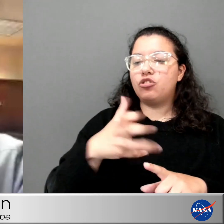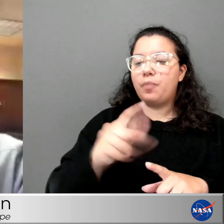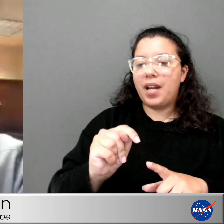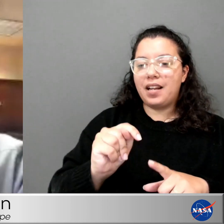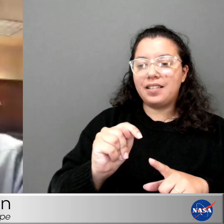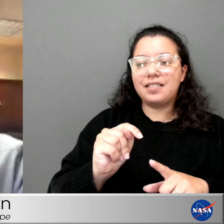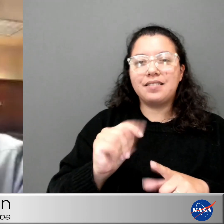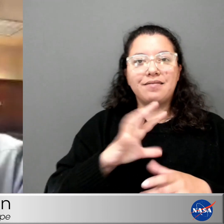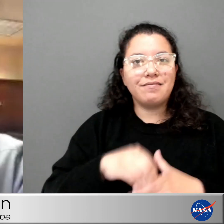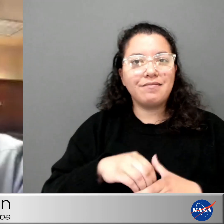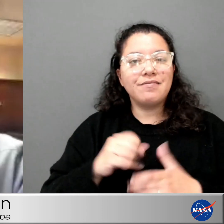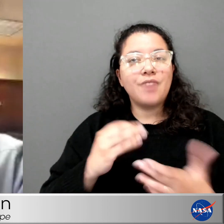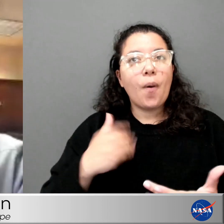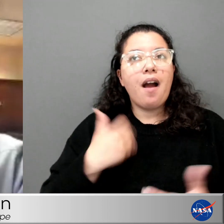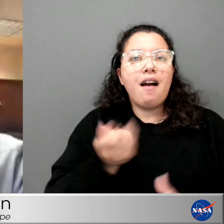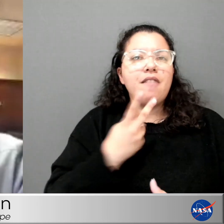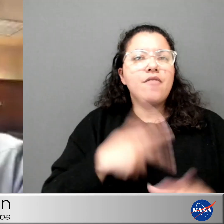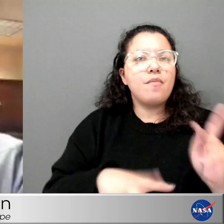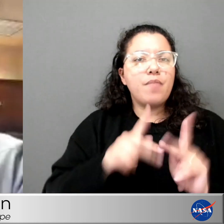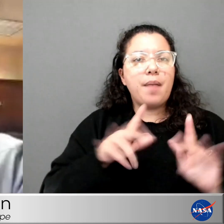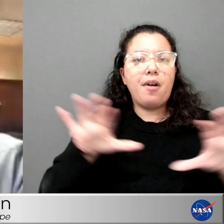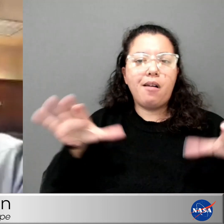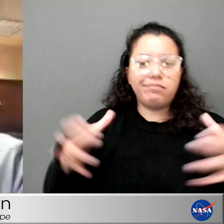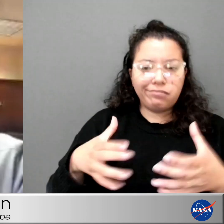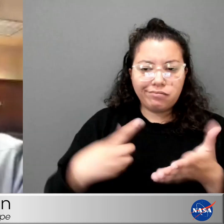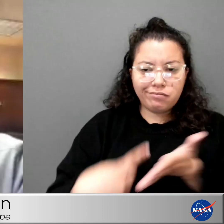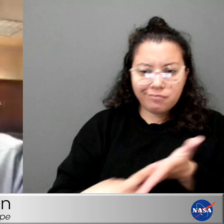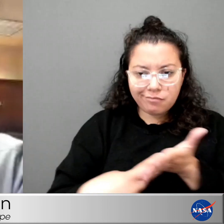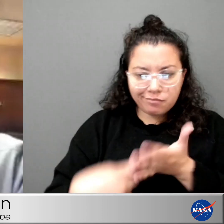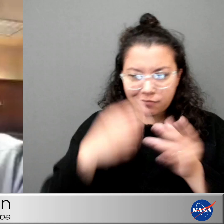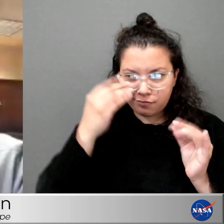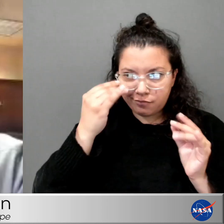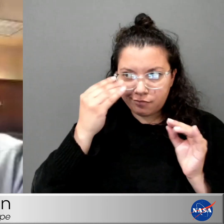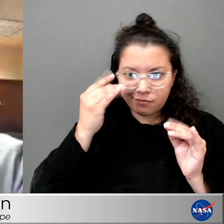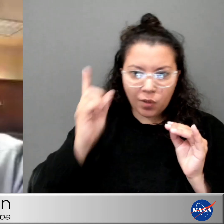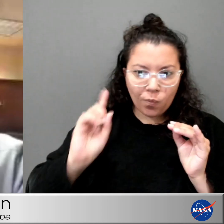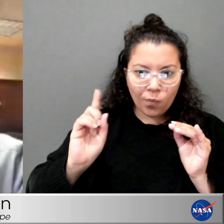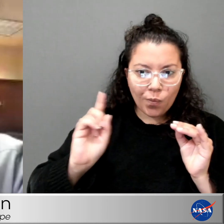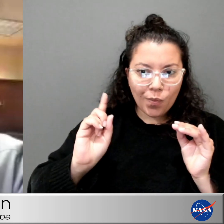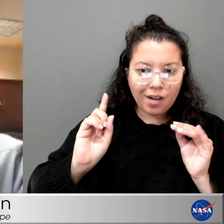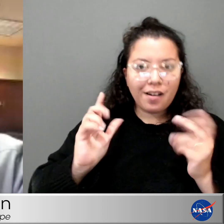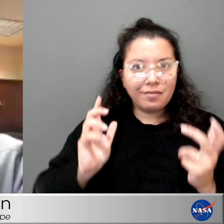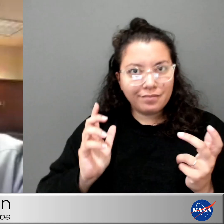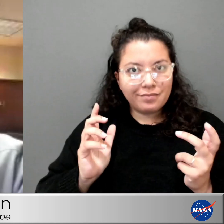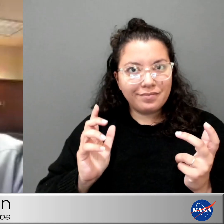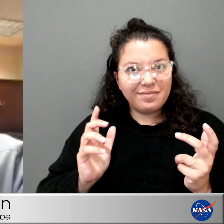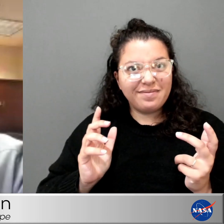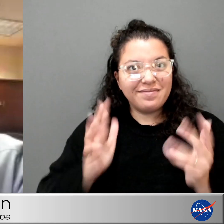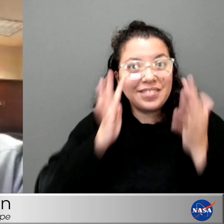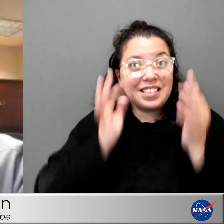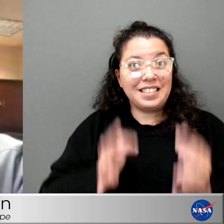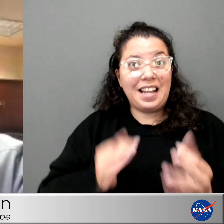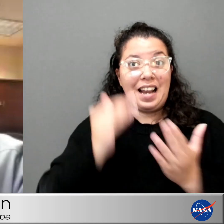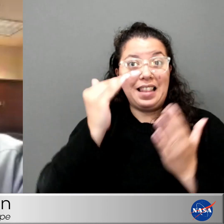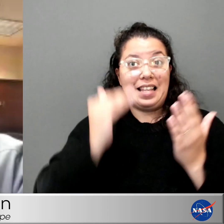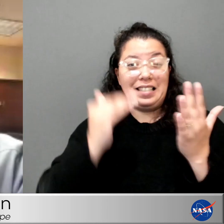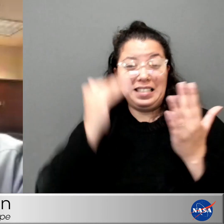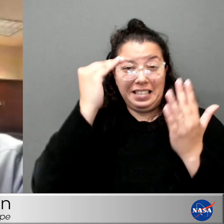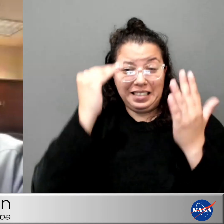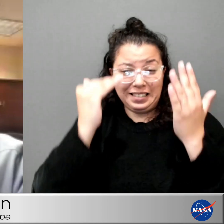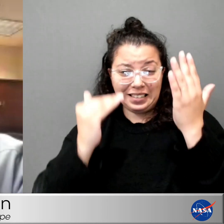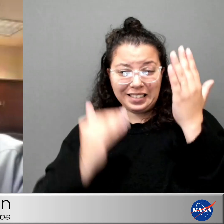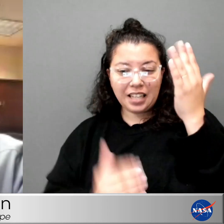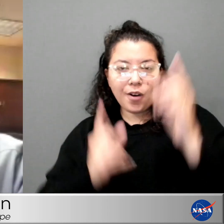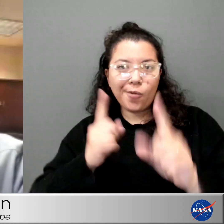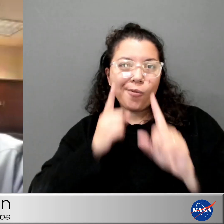people who got together and thought about that. And they ended up with a very long list of targets that gave us